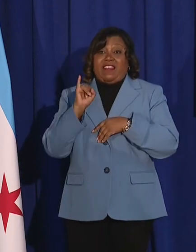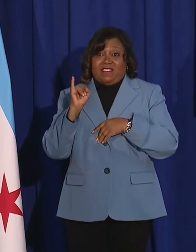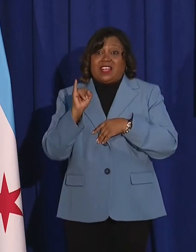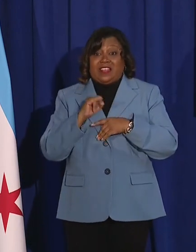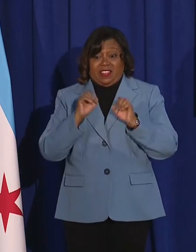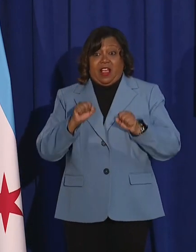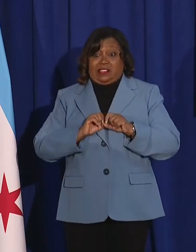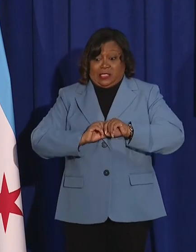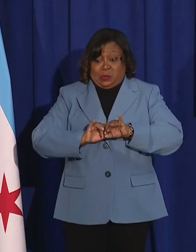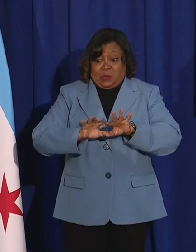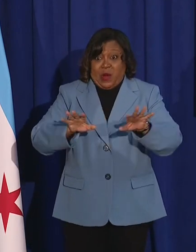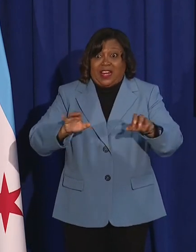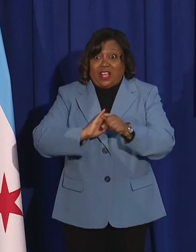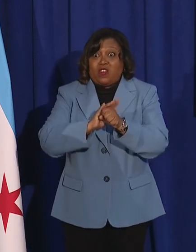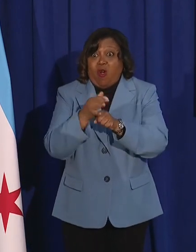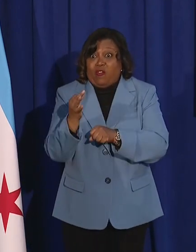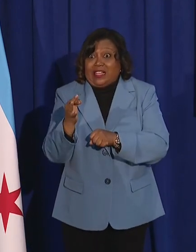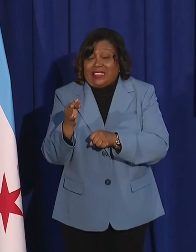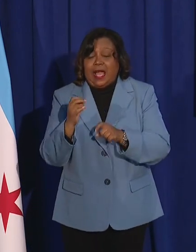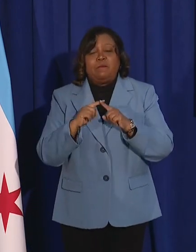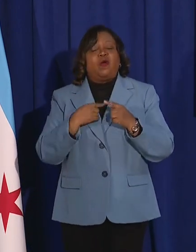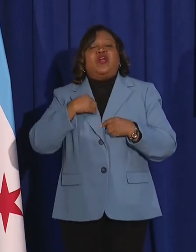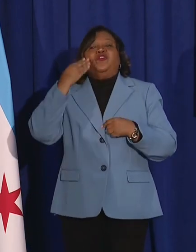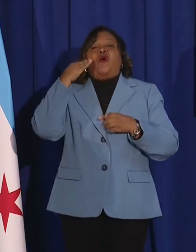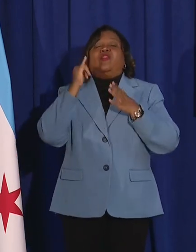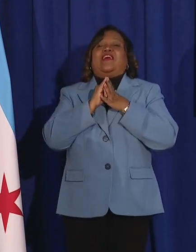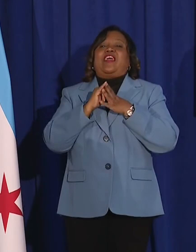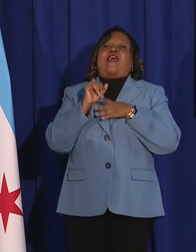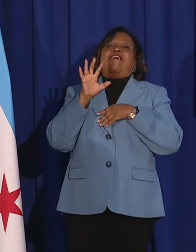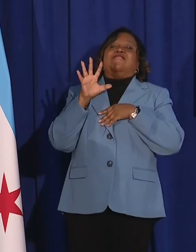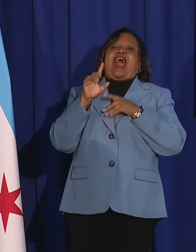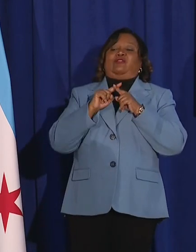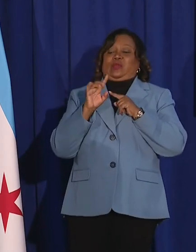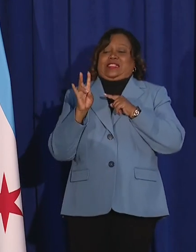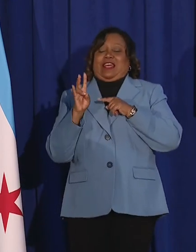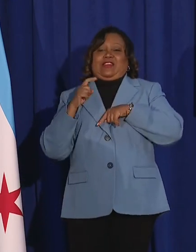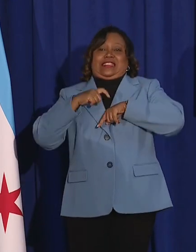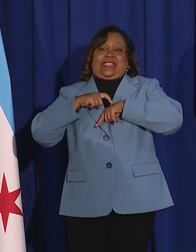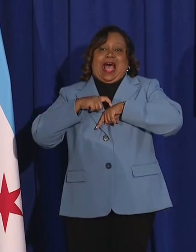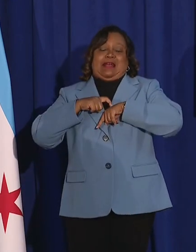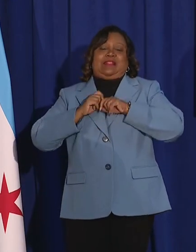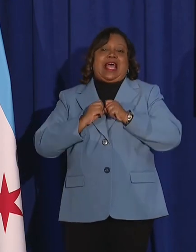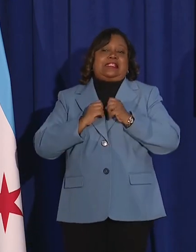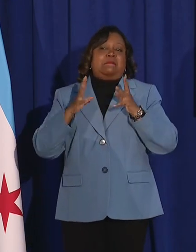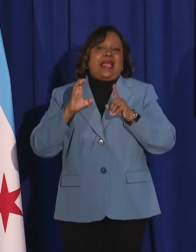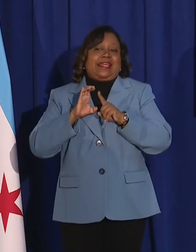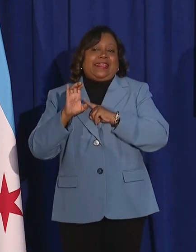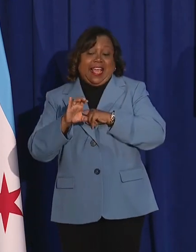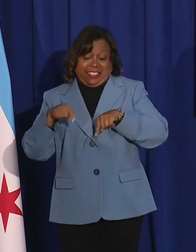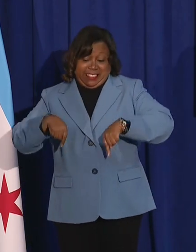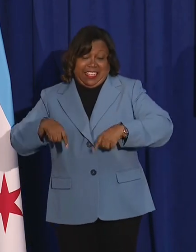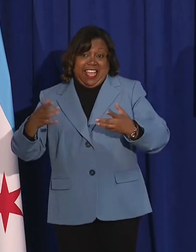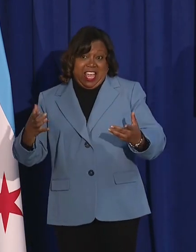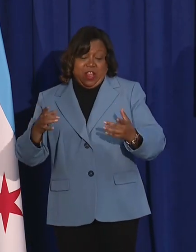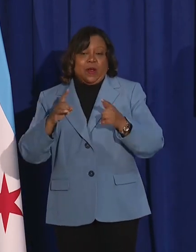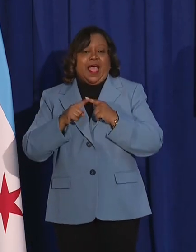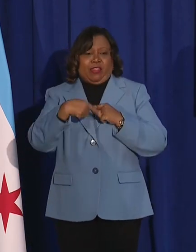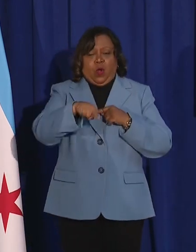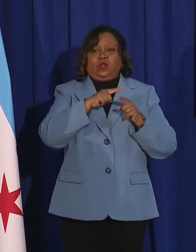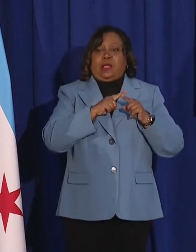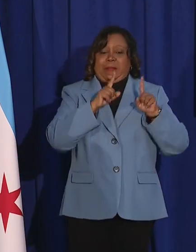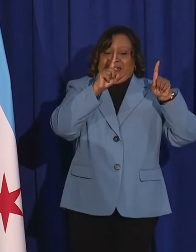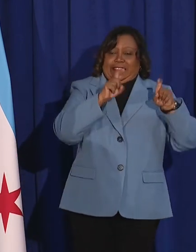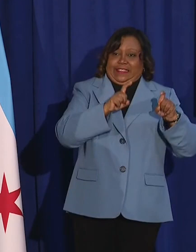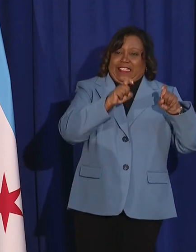They're potentially spreading COVID. But we know that there are 5 to 7 times as many cases here as those that are